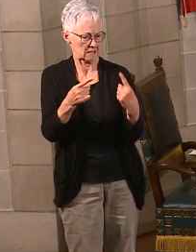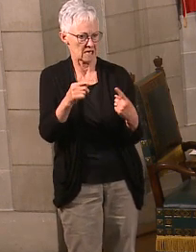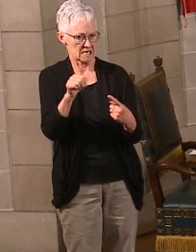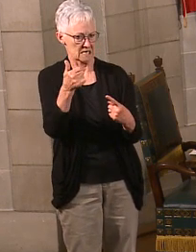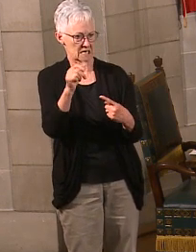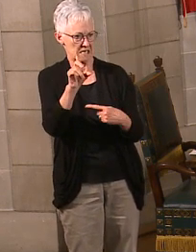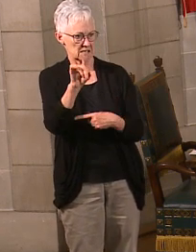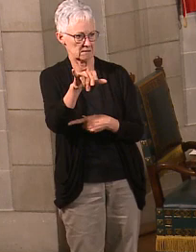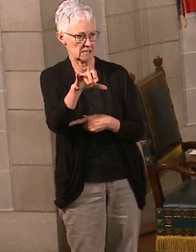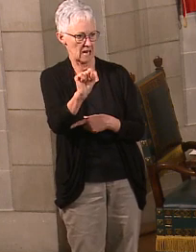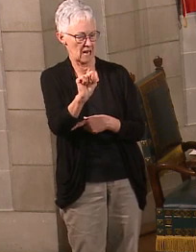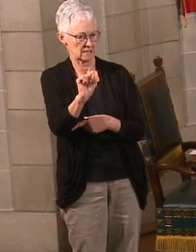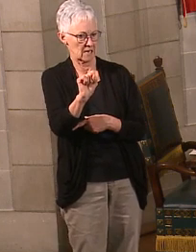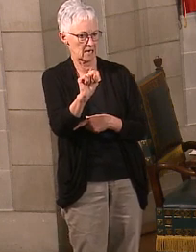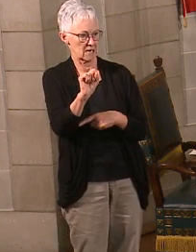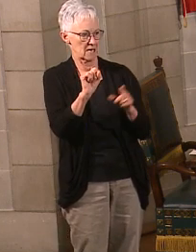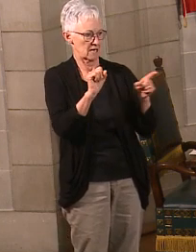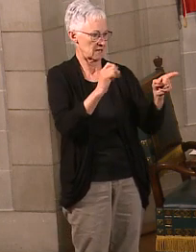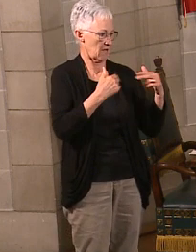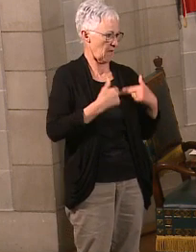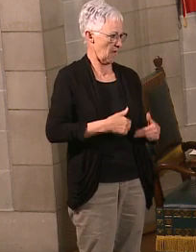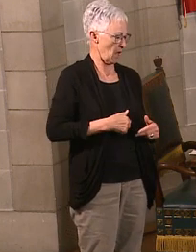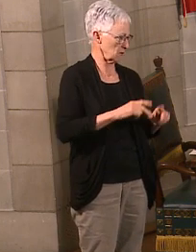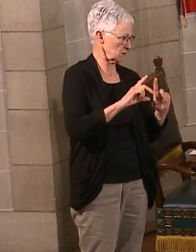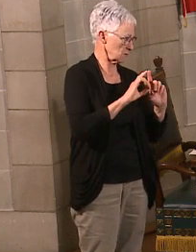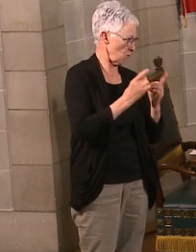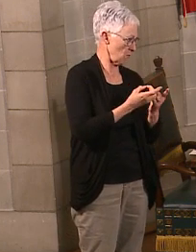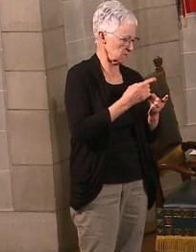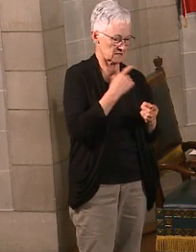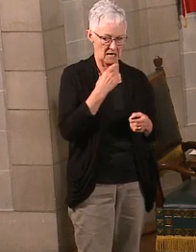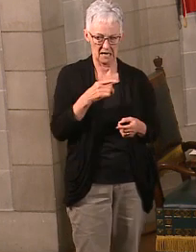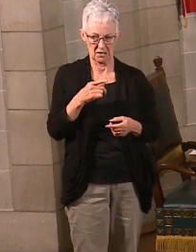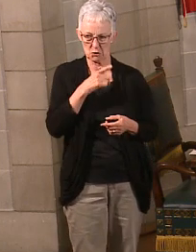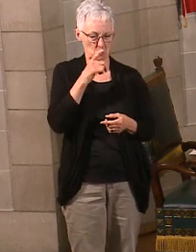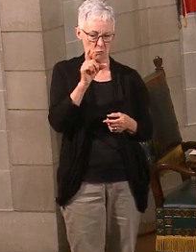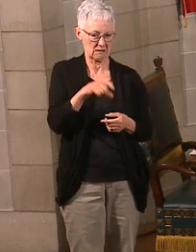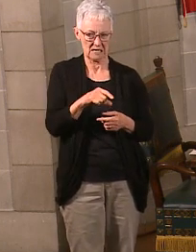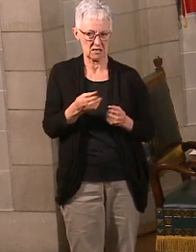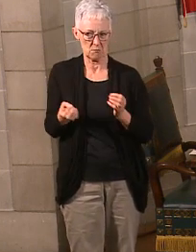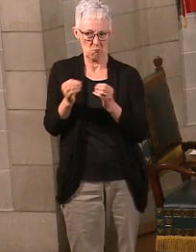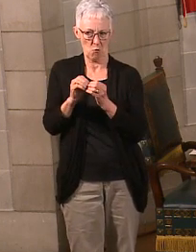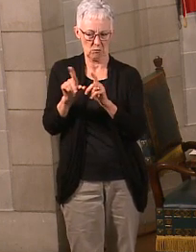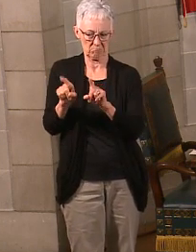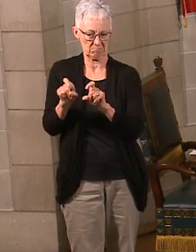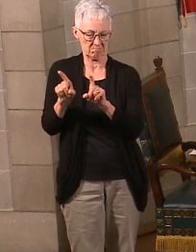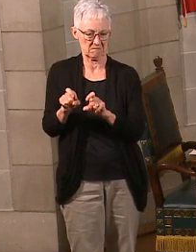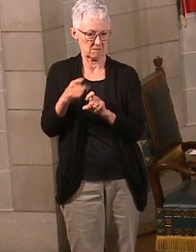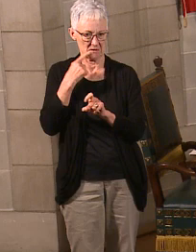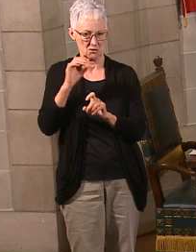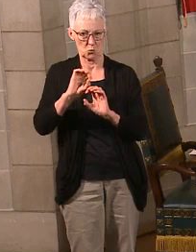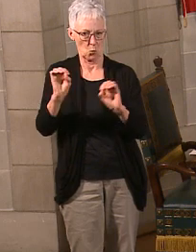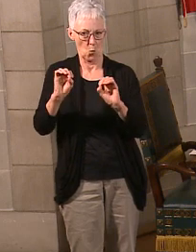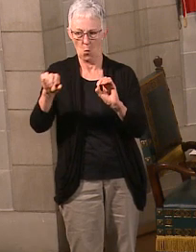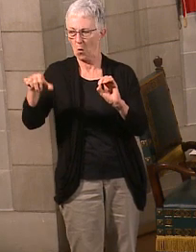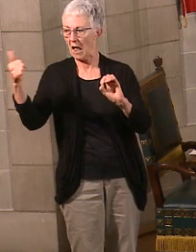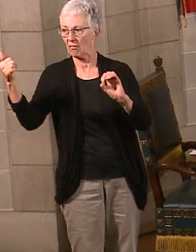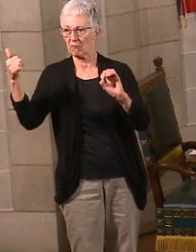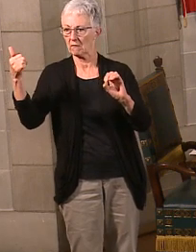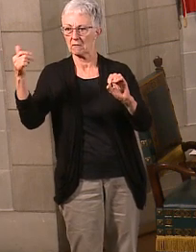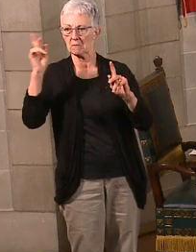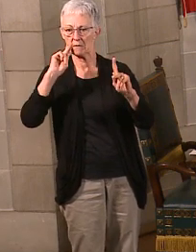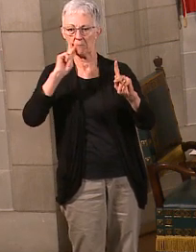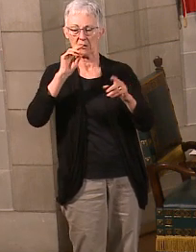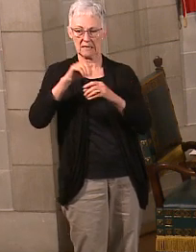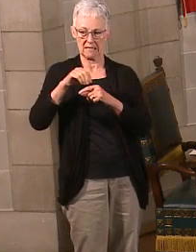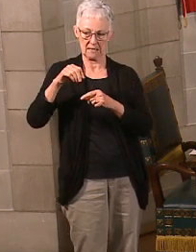that there was not a need to do additional testing. No one else was reporting any symptoms. No one was symptomatic that had come to